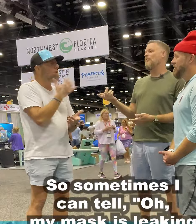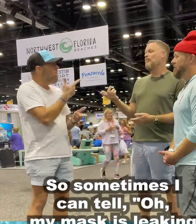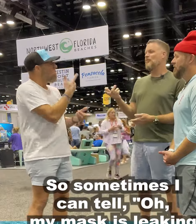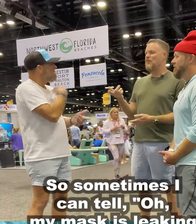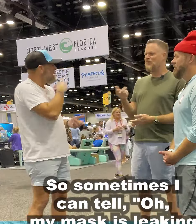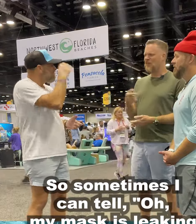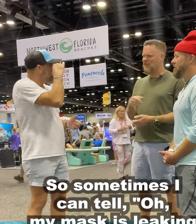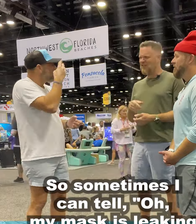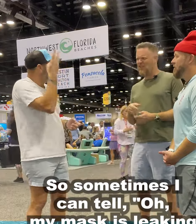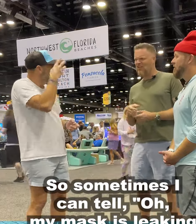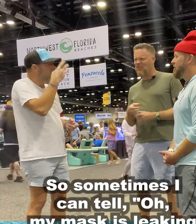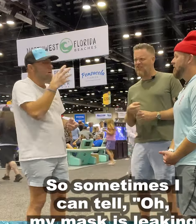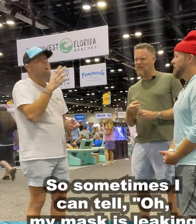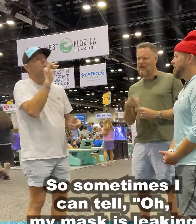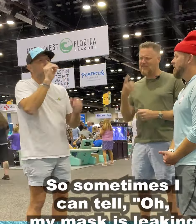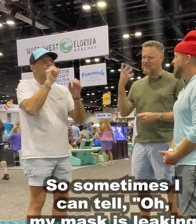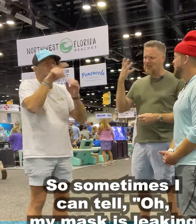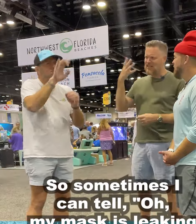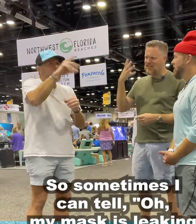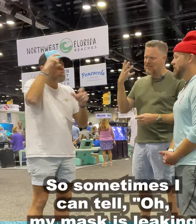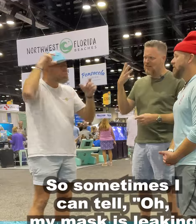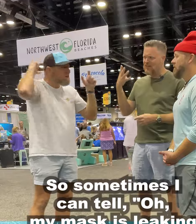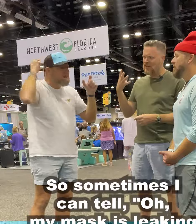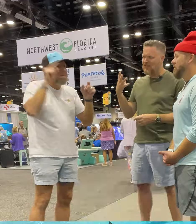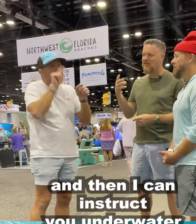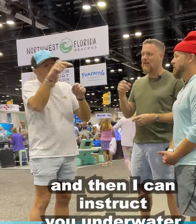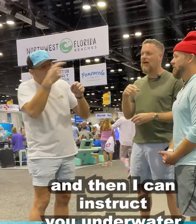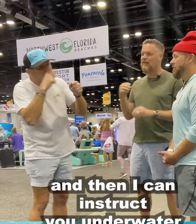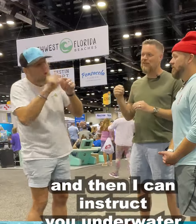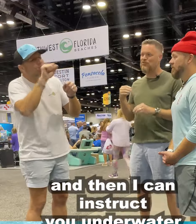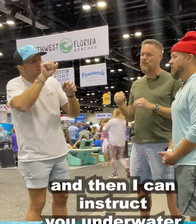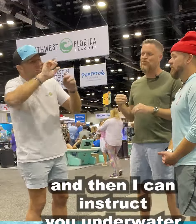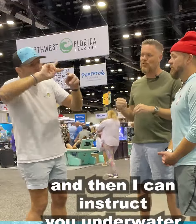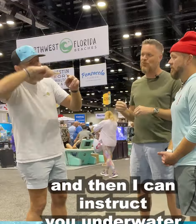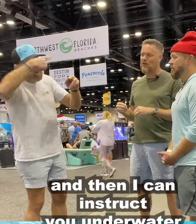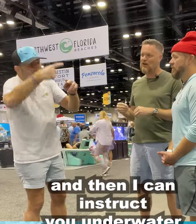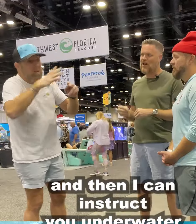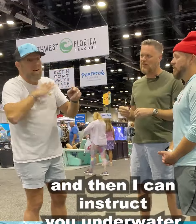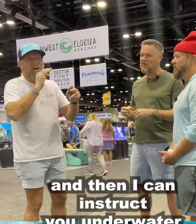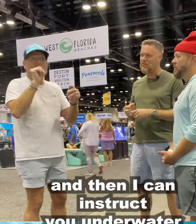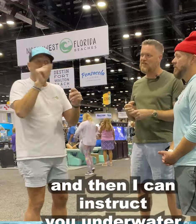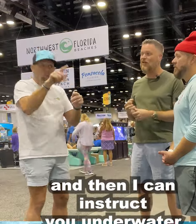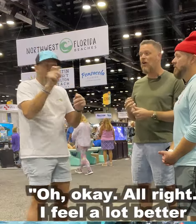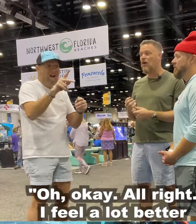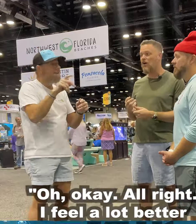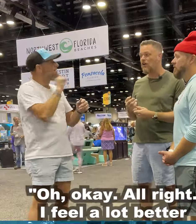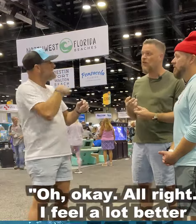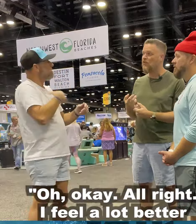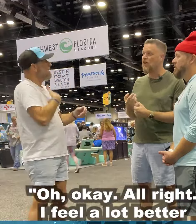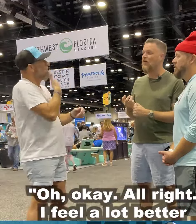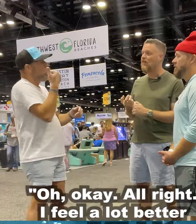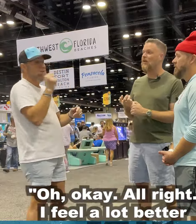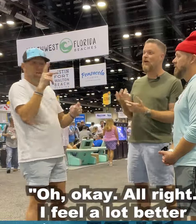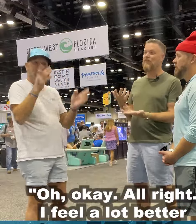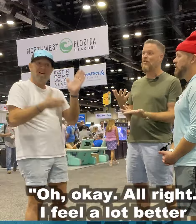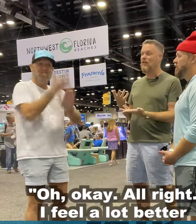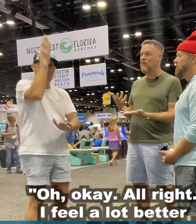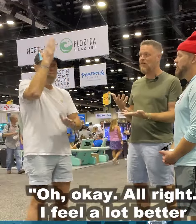So sometimes I can tell, oh, my mask is leaking a little bit. And then I can instruct you underwater how to fix it. Oh, okay. All right. I feel a lot better